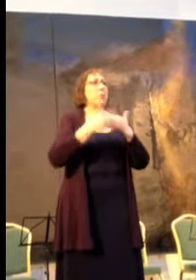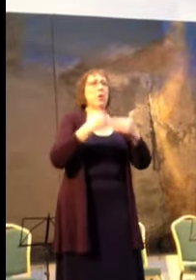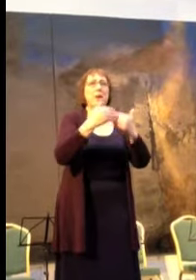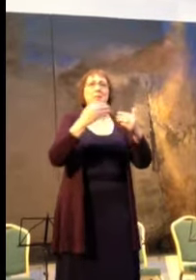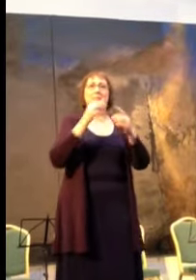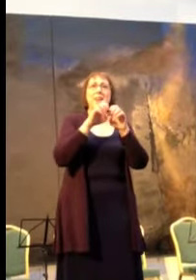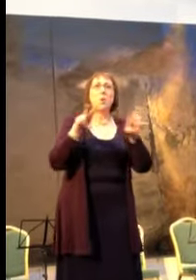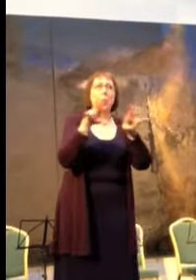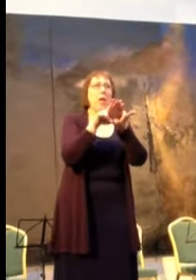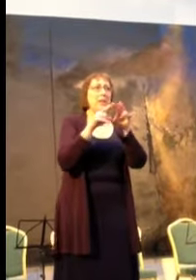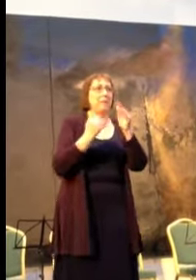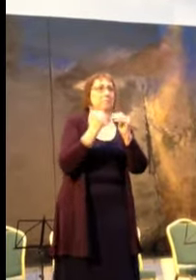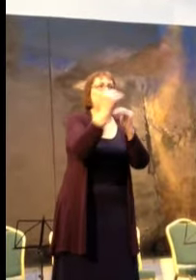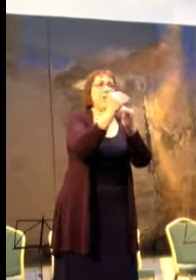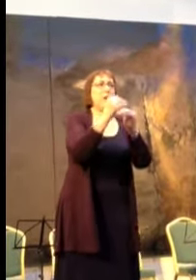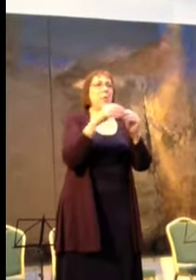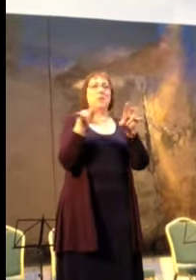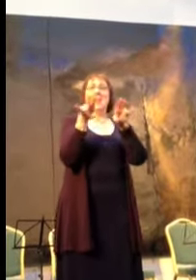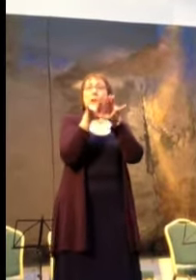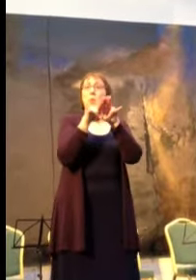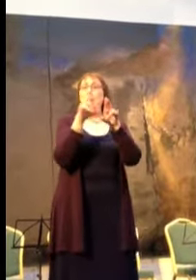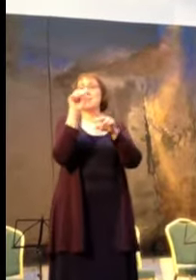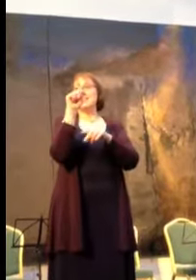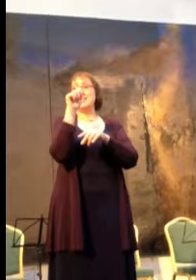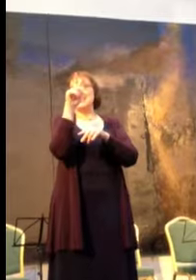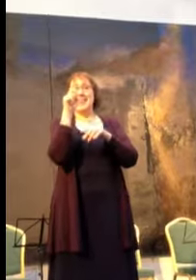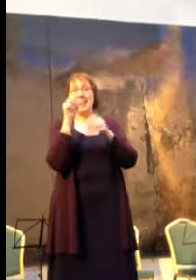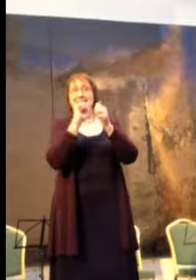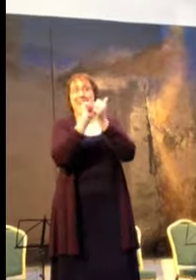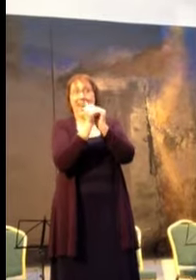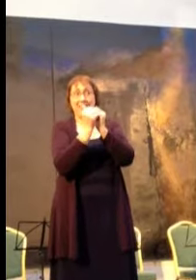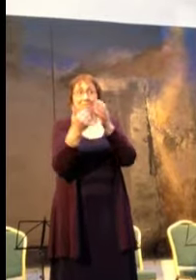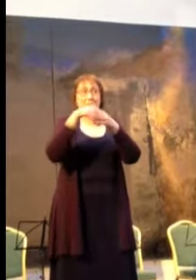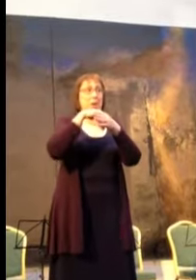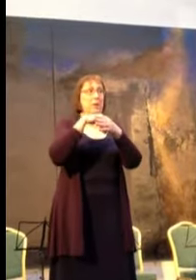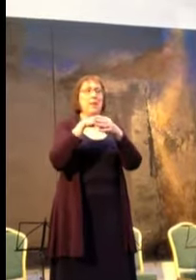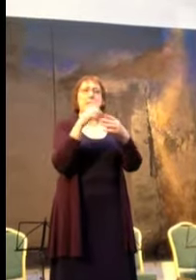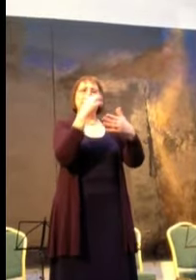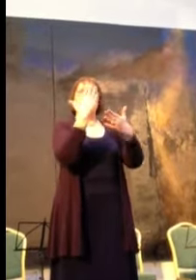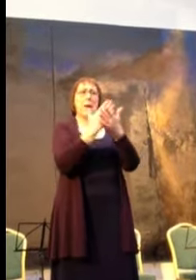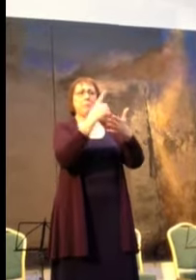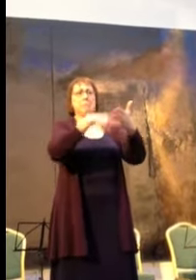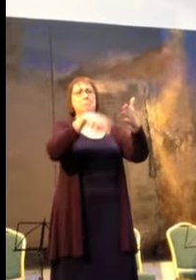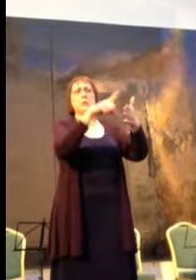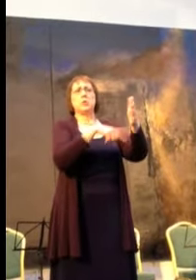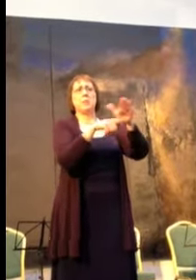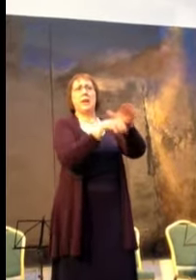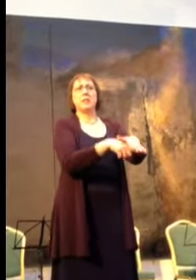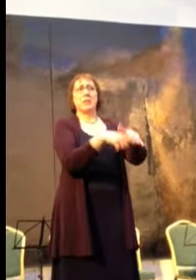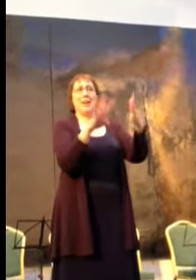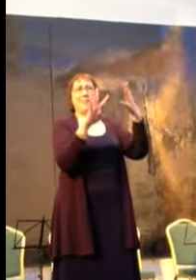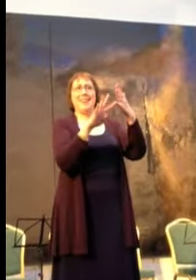legislation, including the Equal Status Act and the Employment Equality Acts, which prohibit discrimination on 9 specified